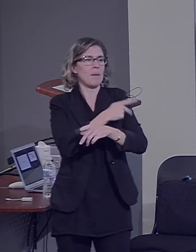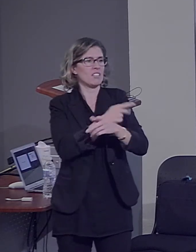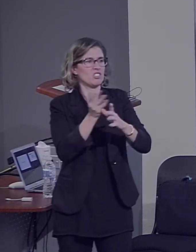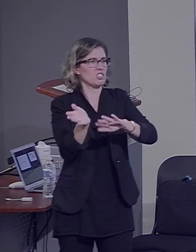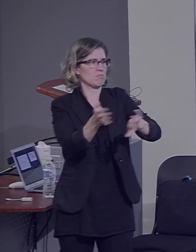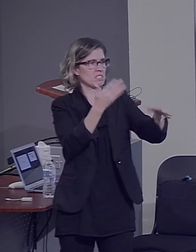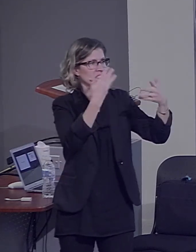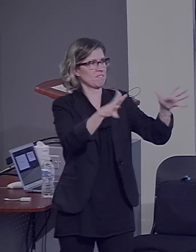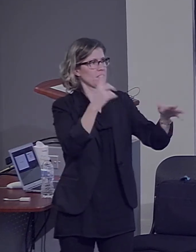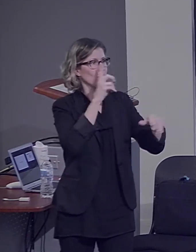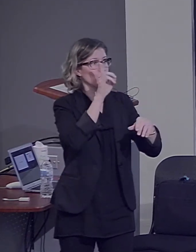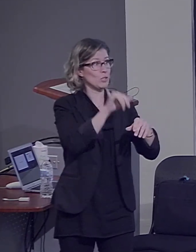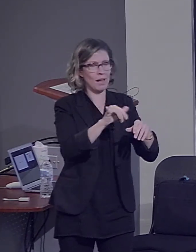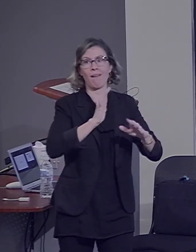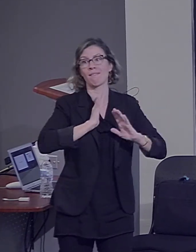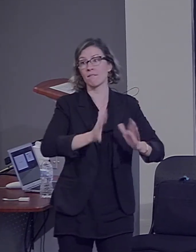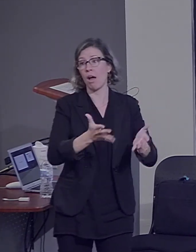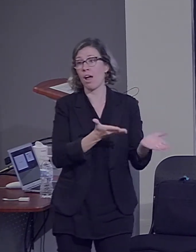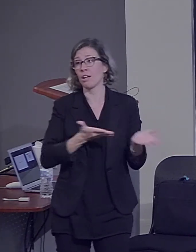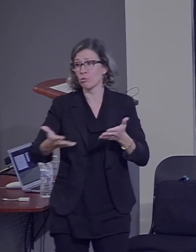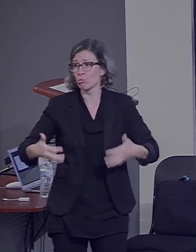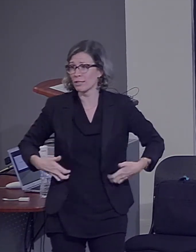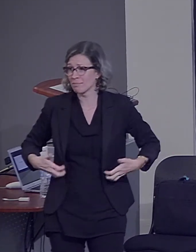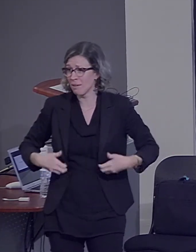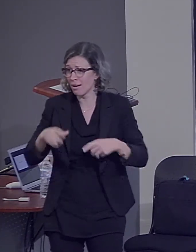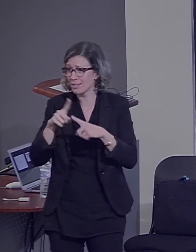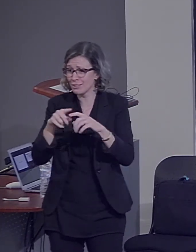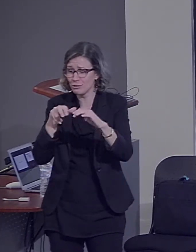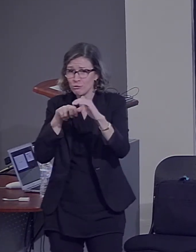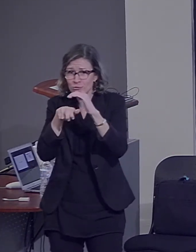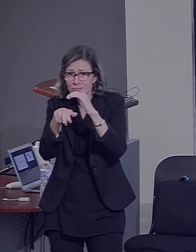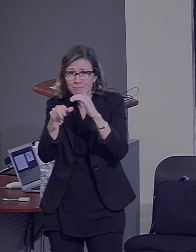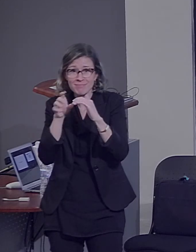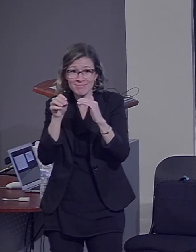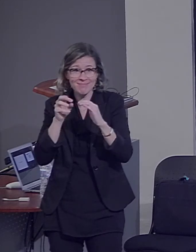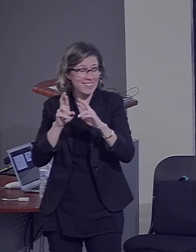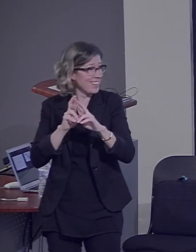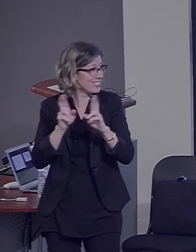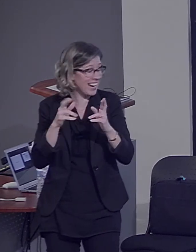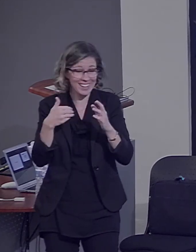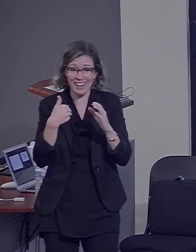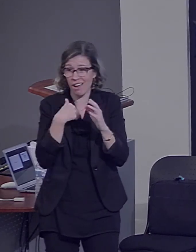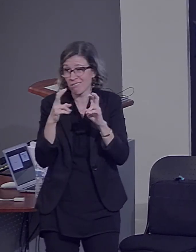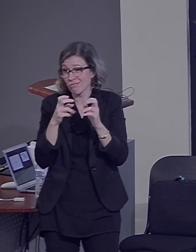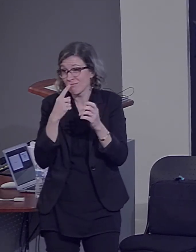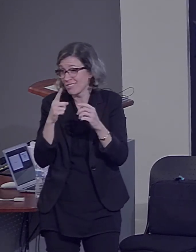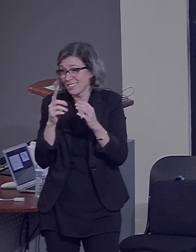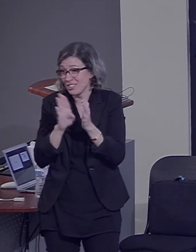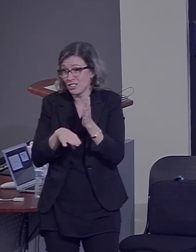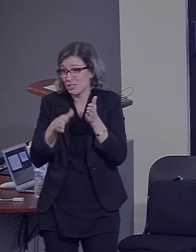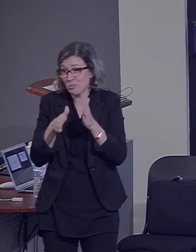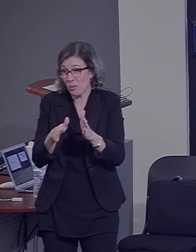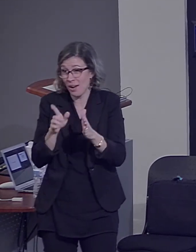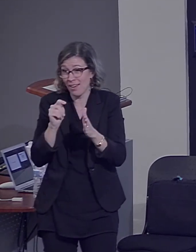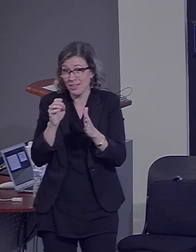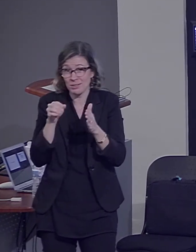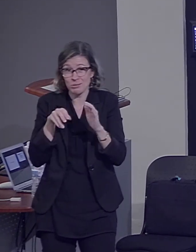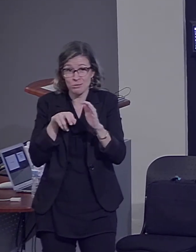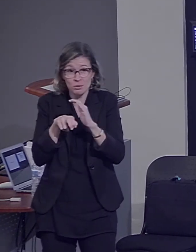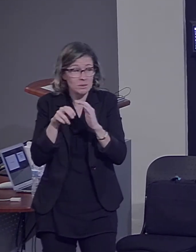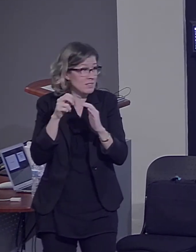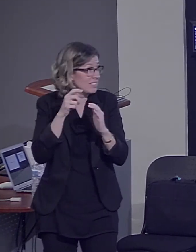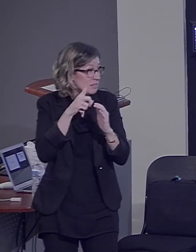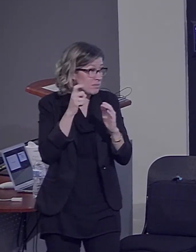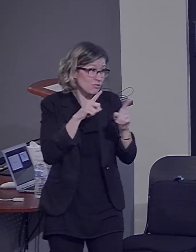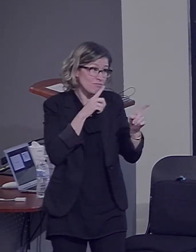bring the monkey inside the neuroradiology, and you have a cheap way to, I say the cheap way because in Germany they spend a